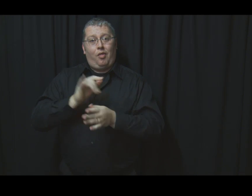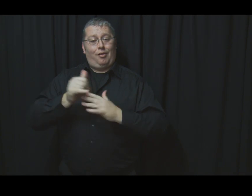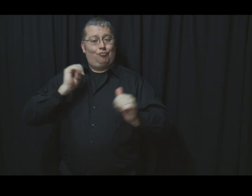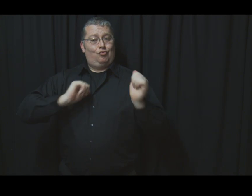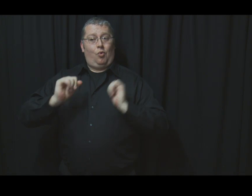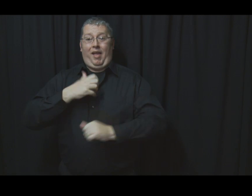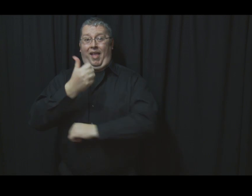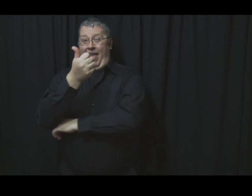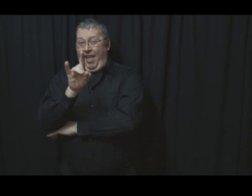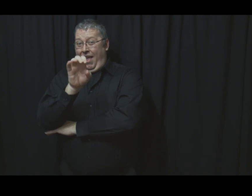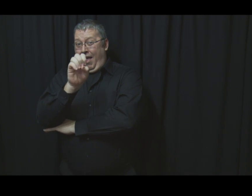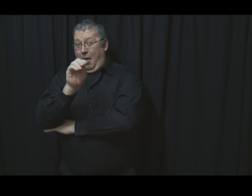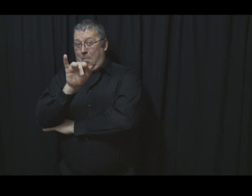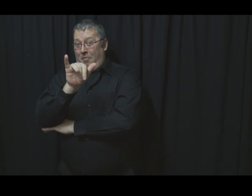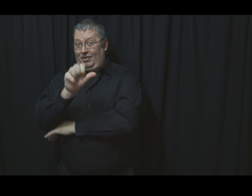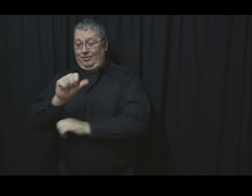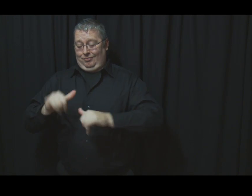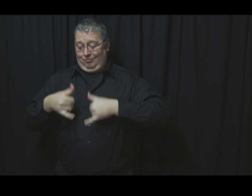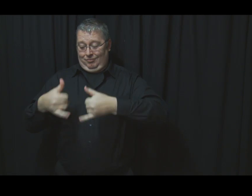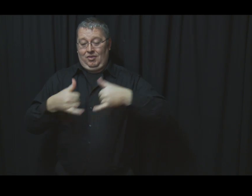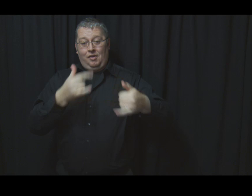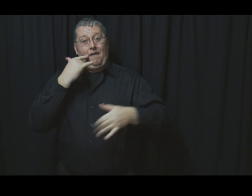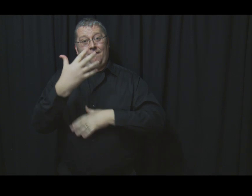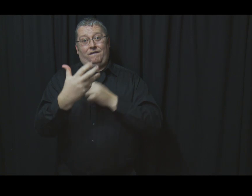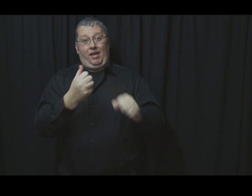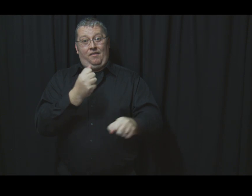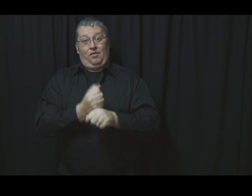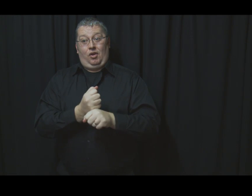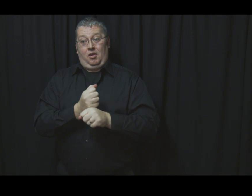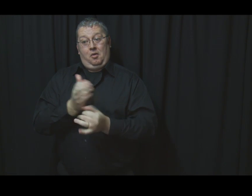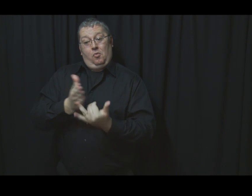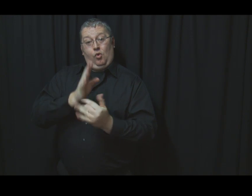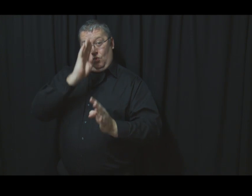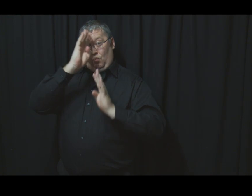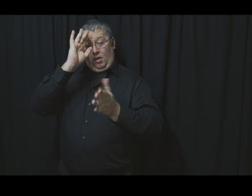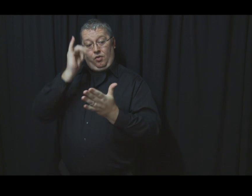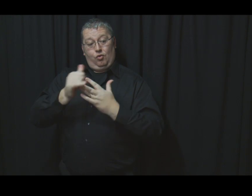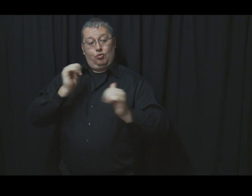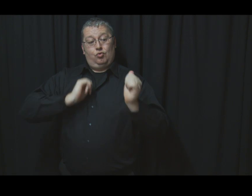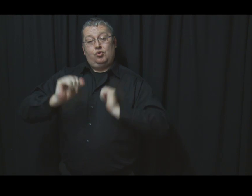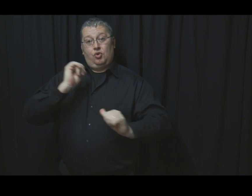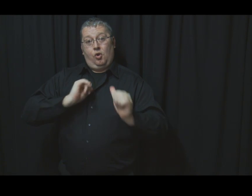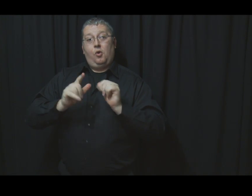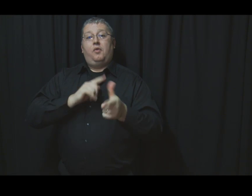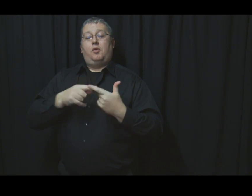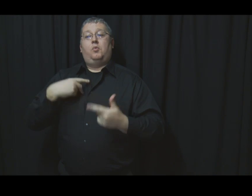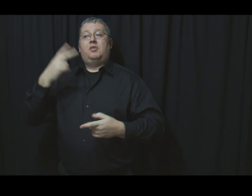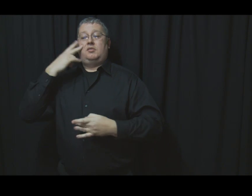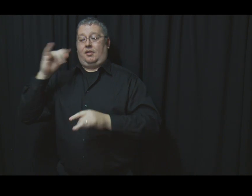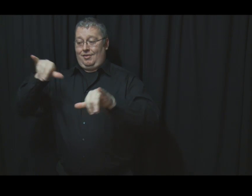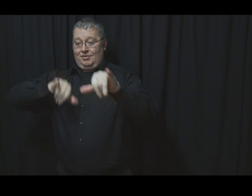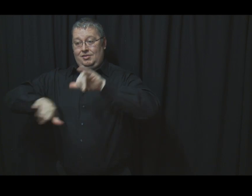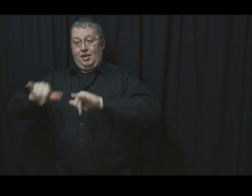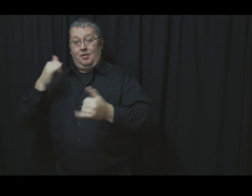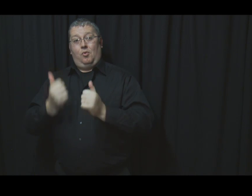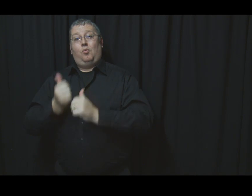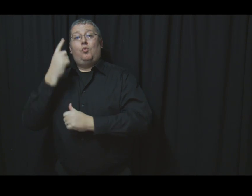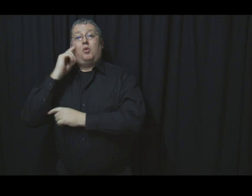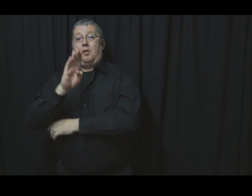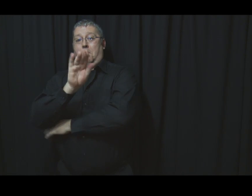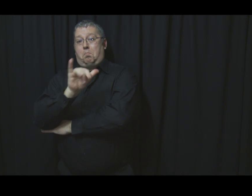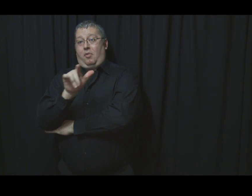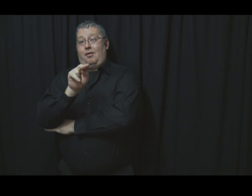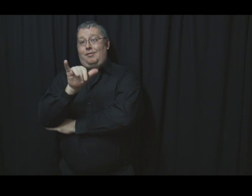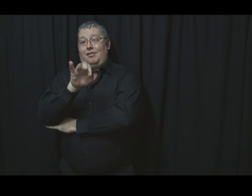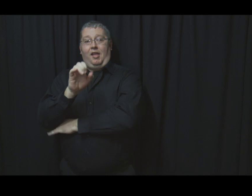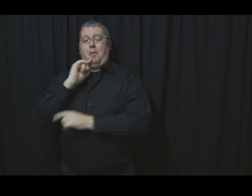in 5 years. In between creating the shows, he wrote 5 kids' books about science, including his latest title, Bill Nye's